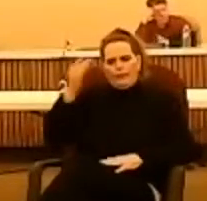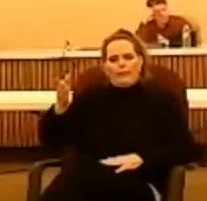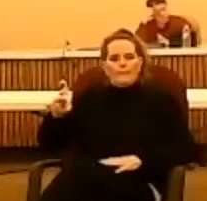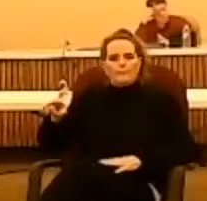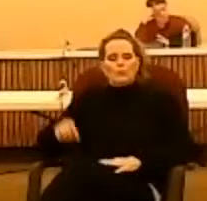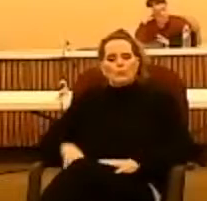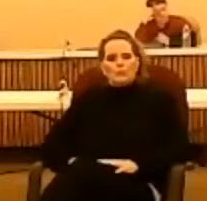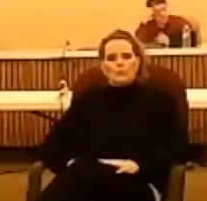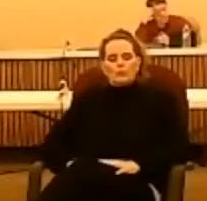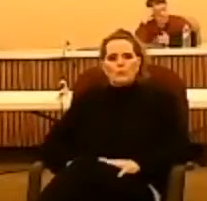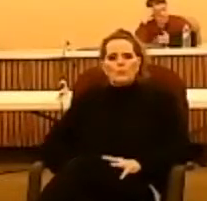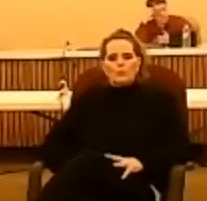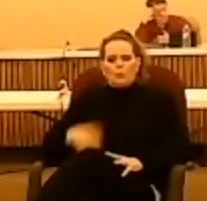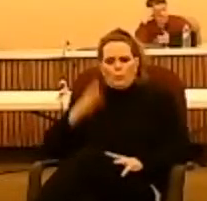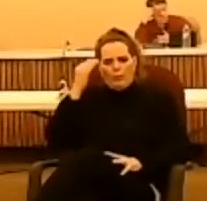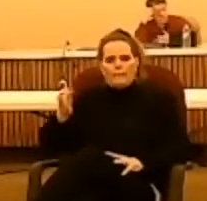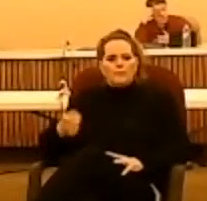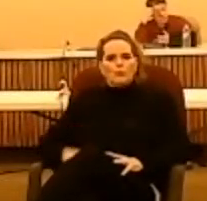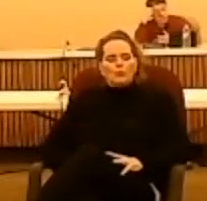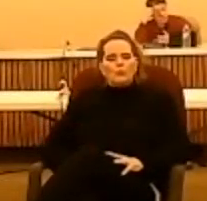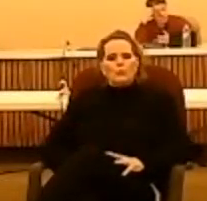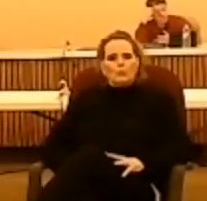they can do something along those lines. But